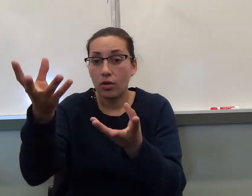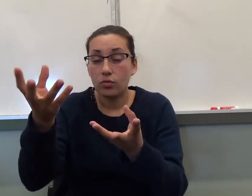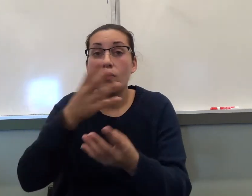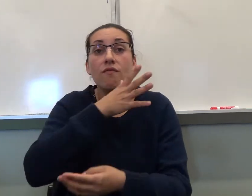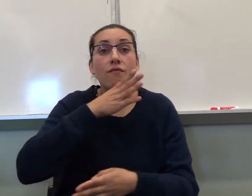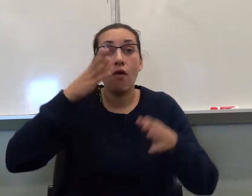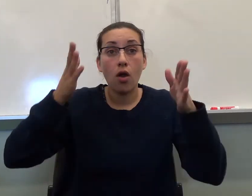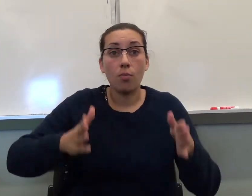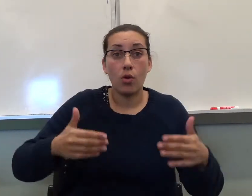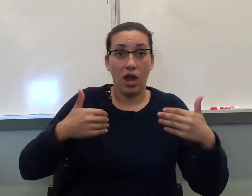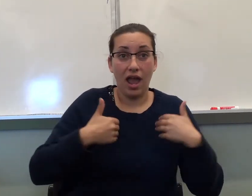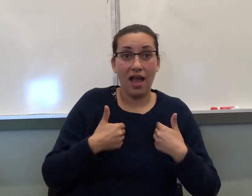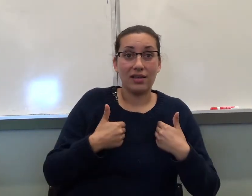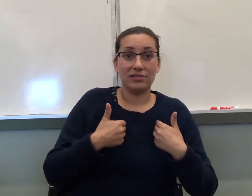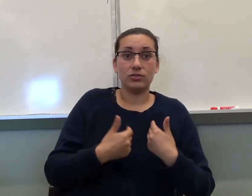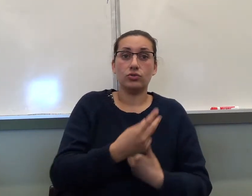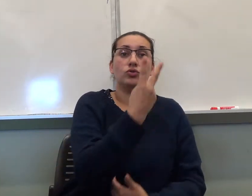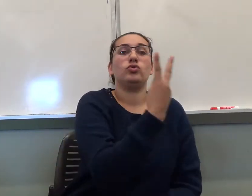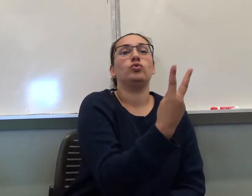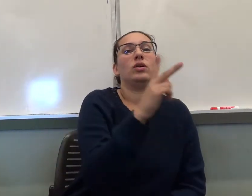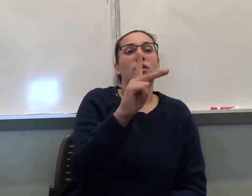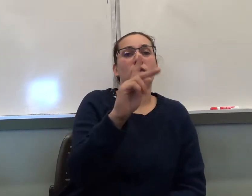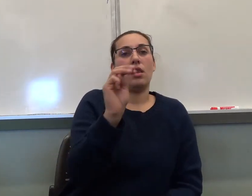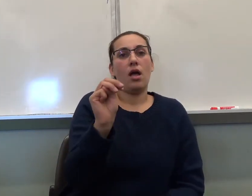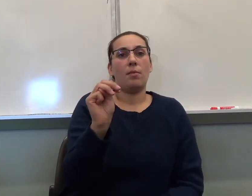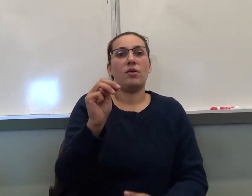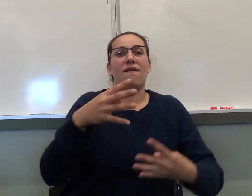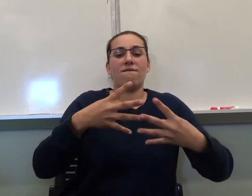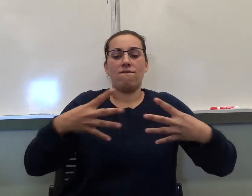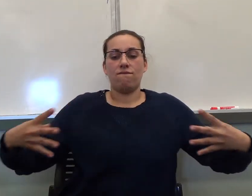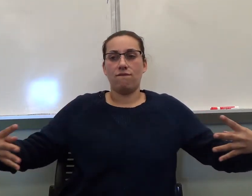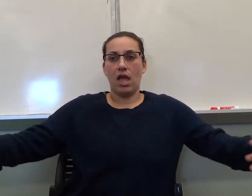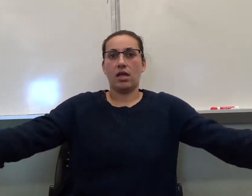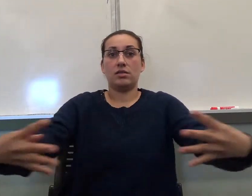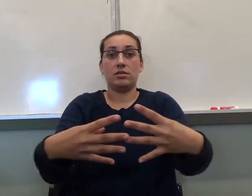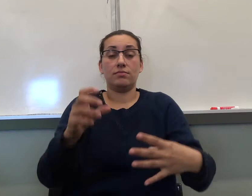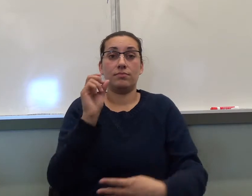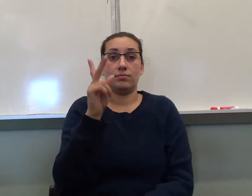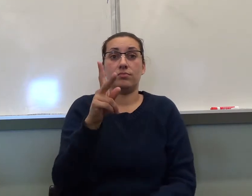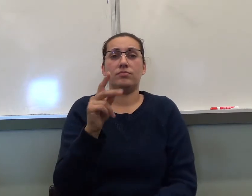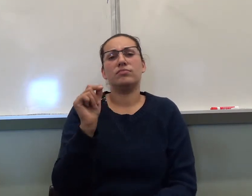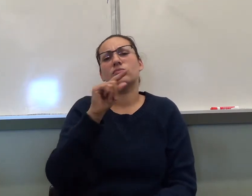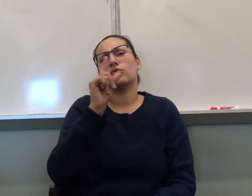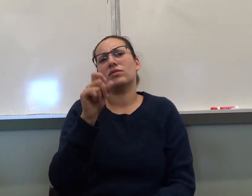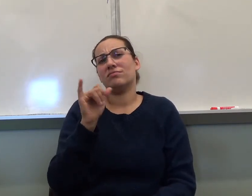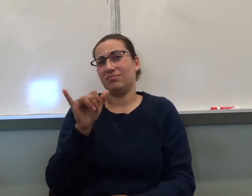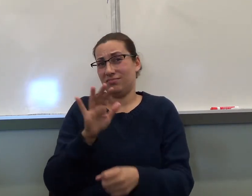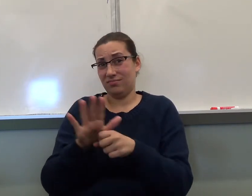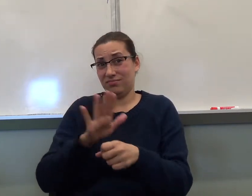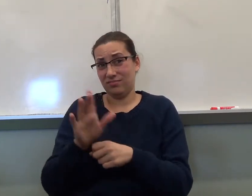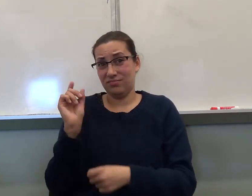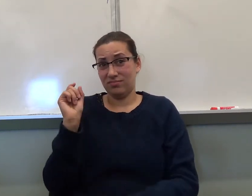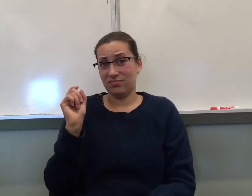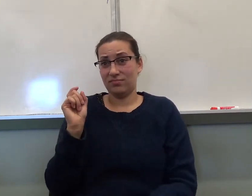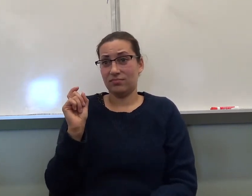has 2 kilometers. And the question is that enough? Well, let's convert this to kilometers to